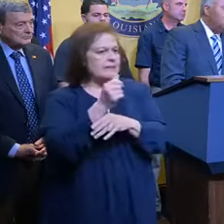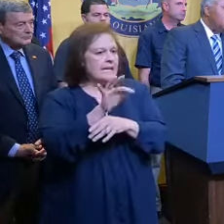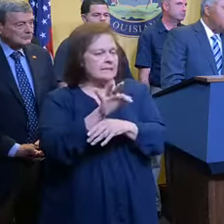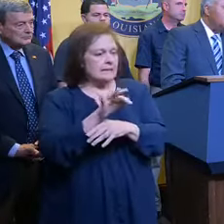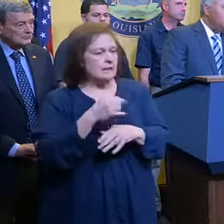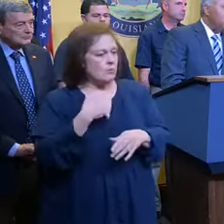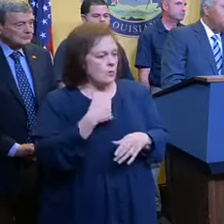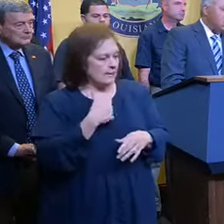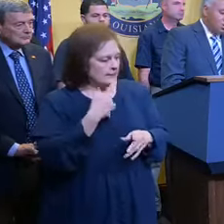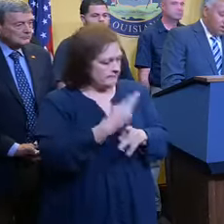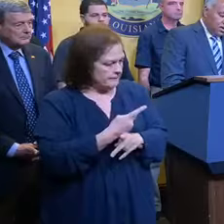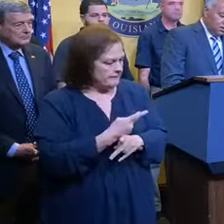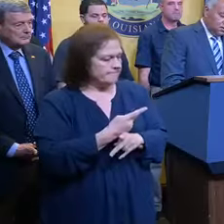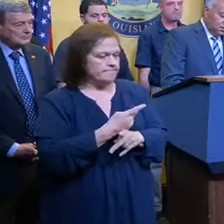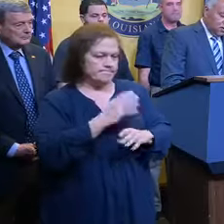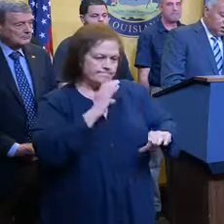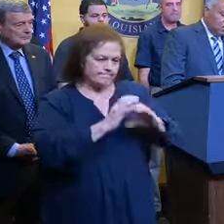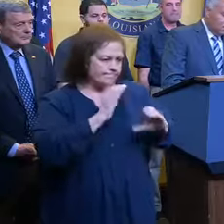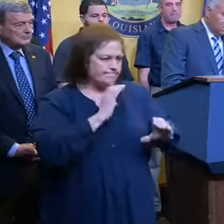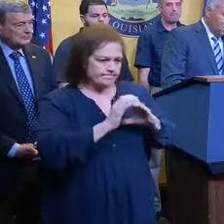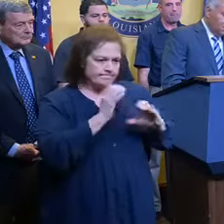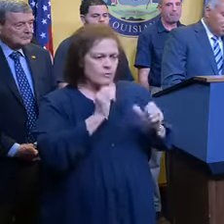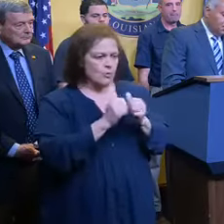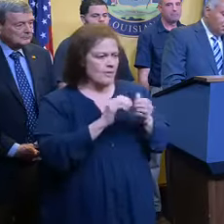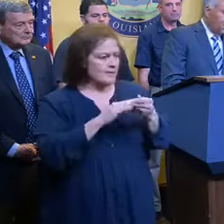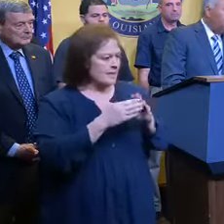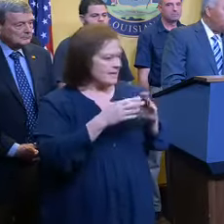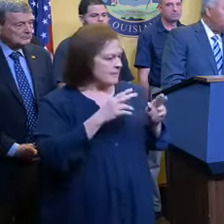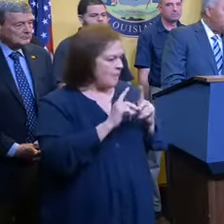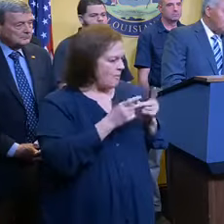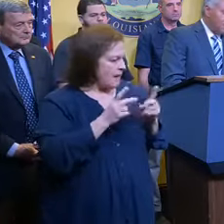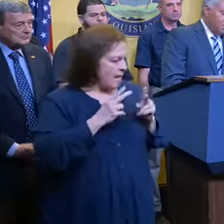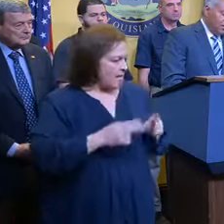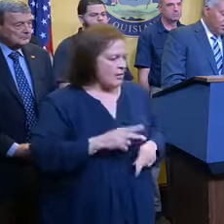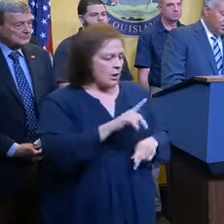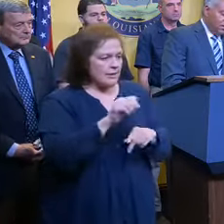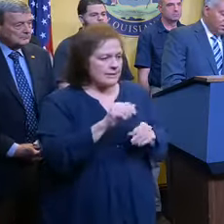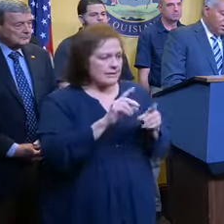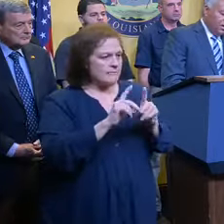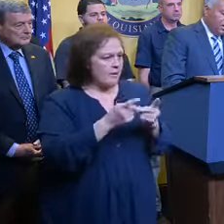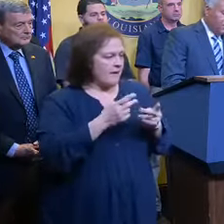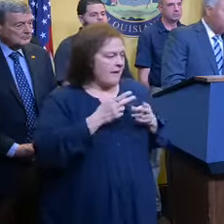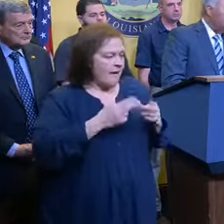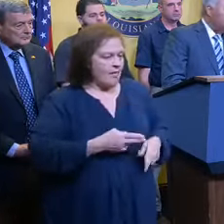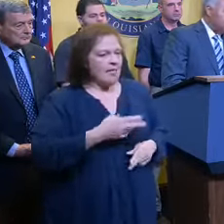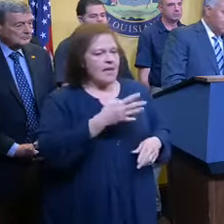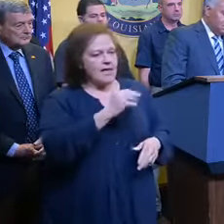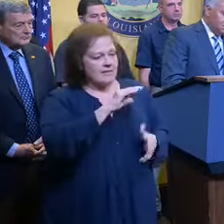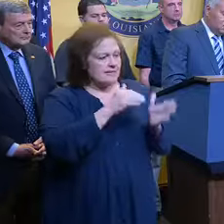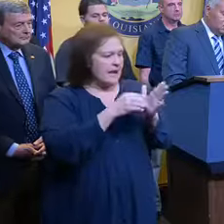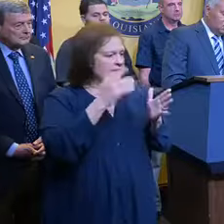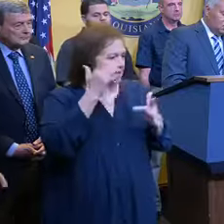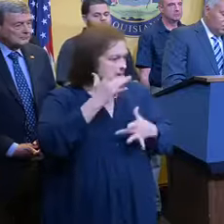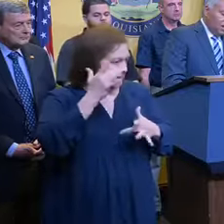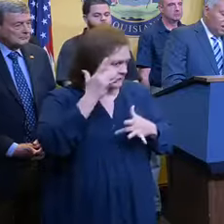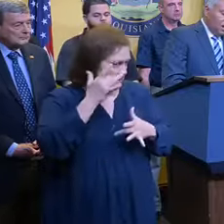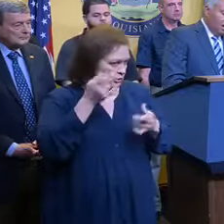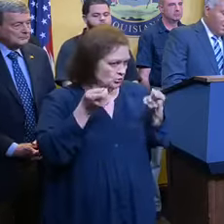in communication and coordination with the City Department of Health, the Louisiana Department of Health, and the Center for Disease